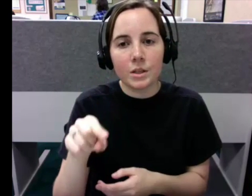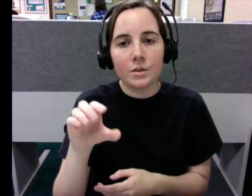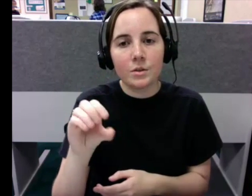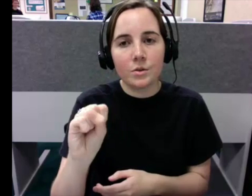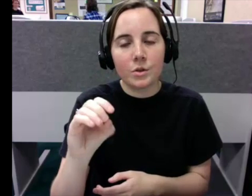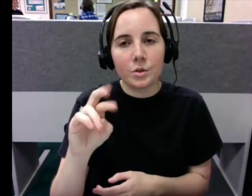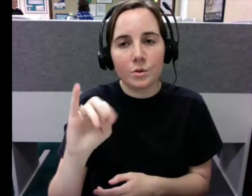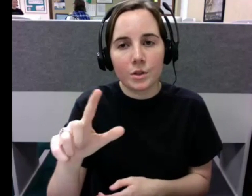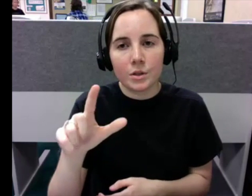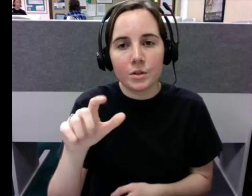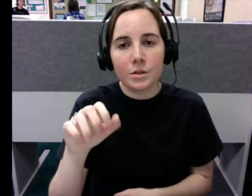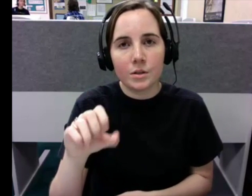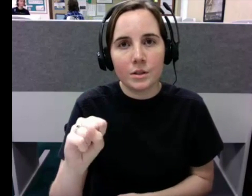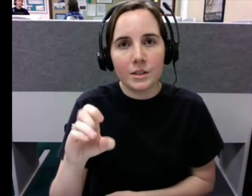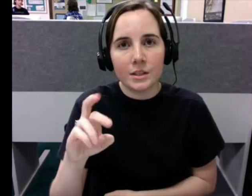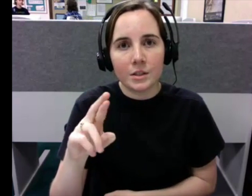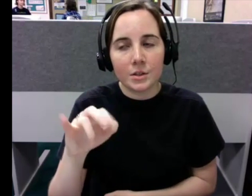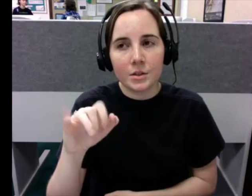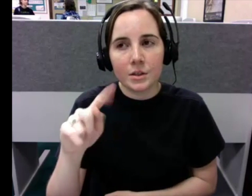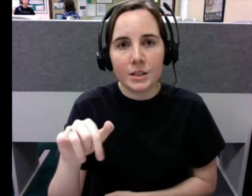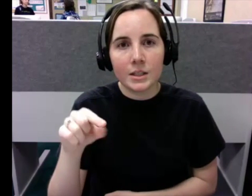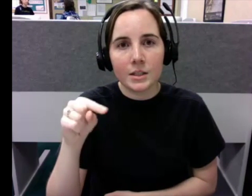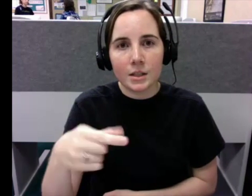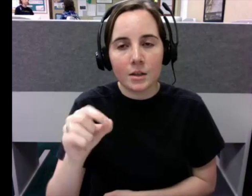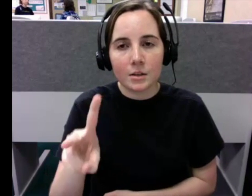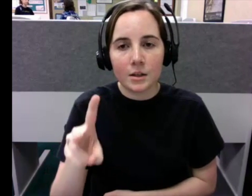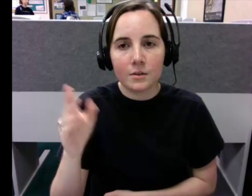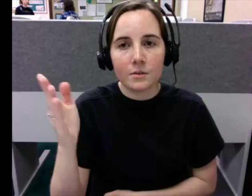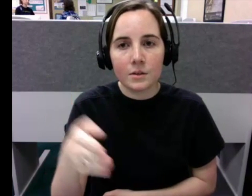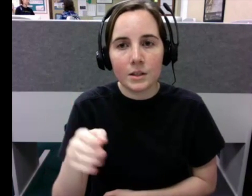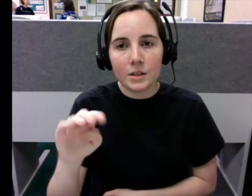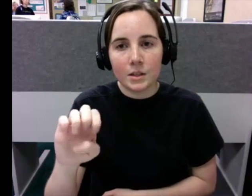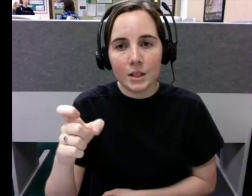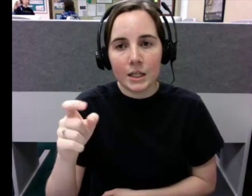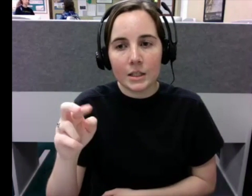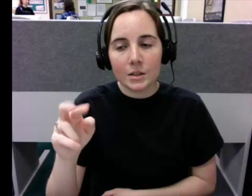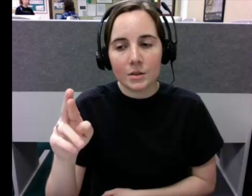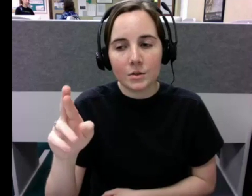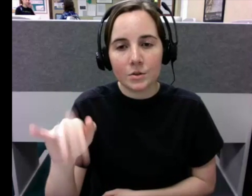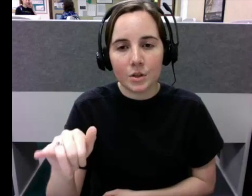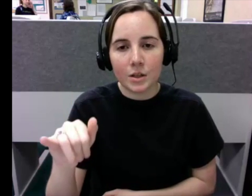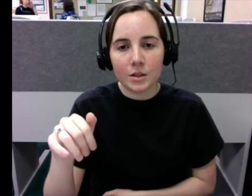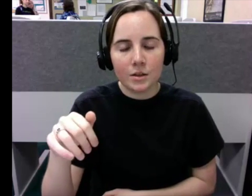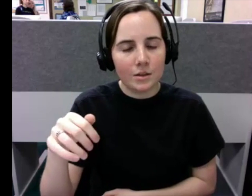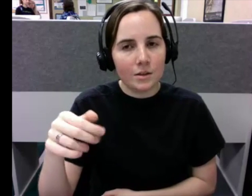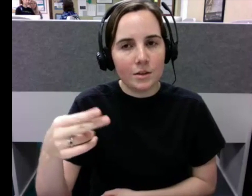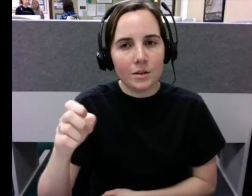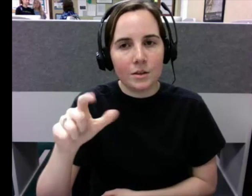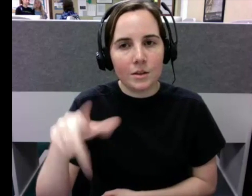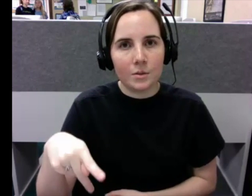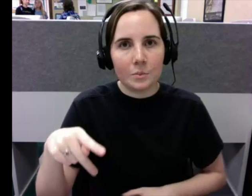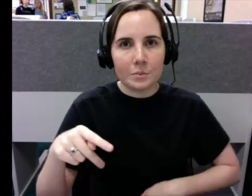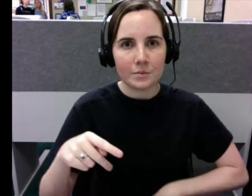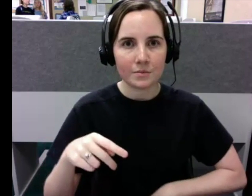www.socialsecurity.gov/extra help. You can also apply or request an application by phone, or you can apply at your local